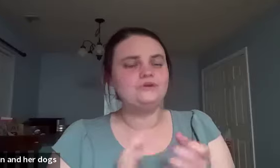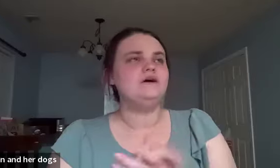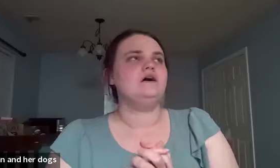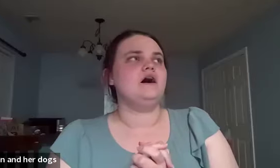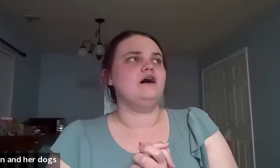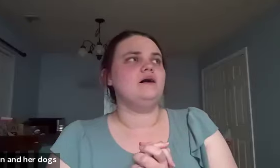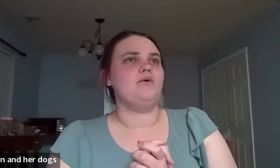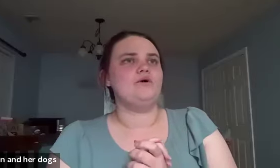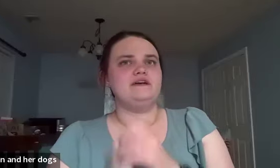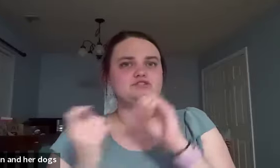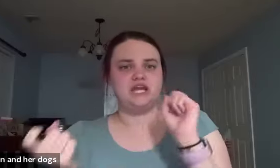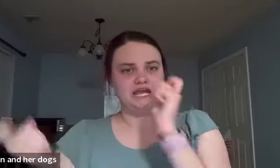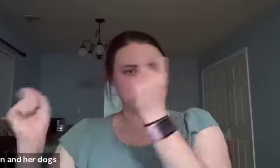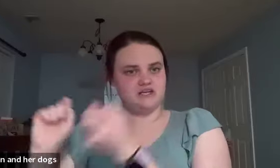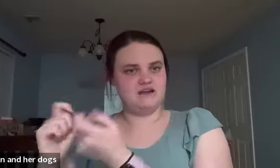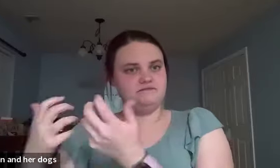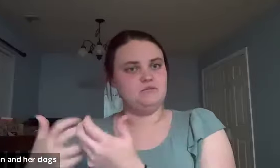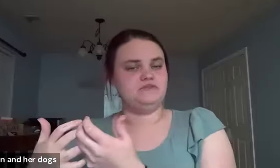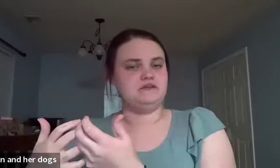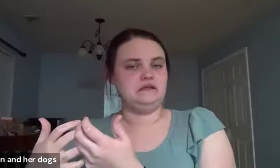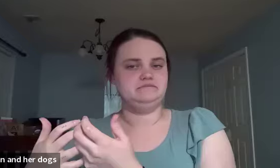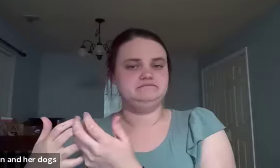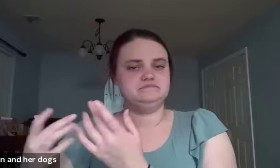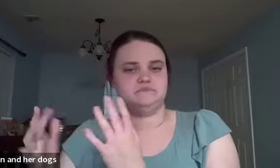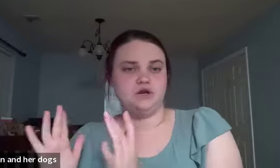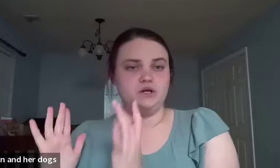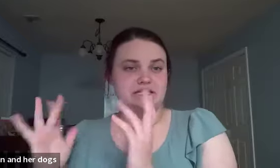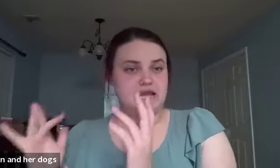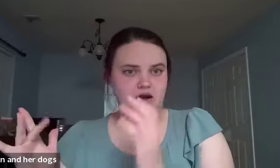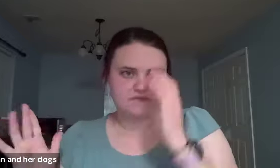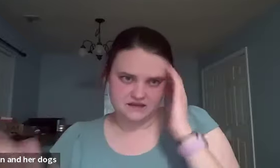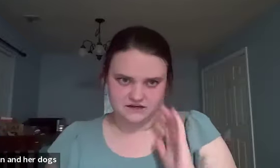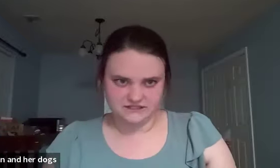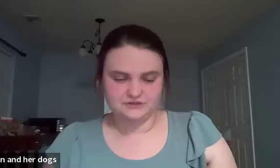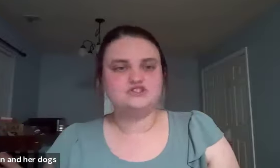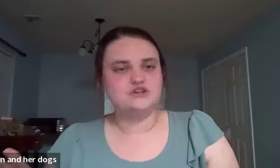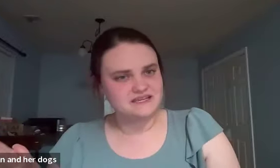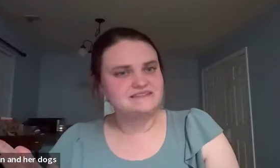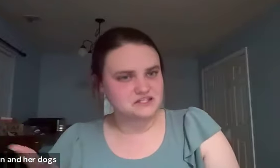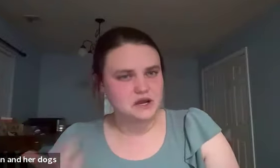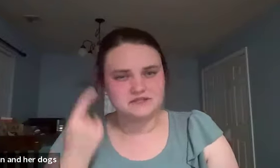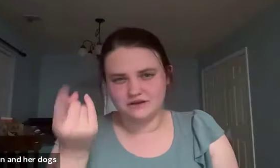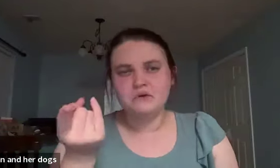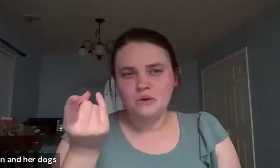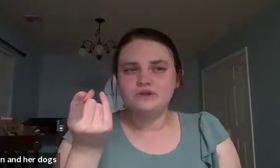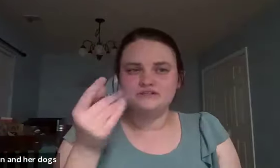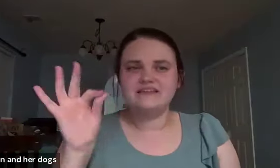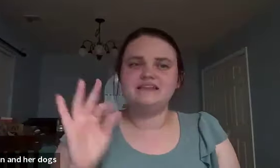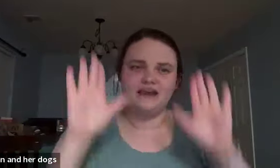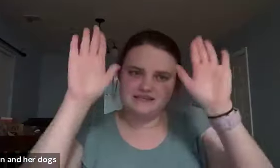old, or they'll change to kind of fit with the terms now, that kind of deal. So things like that do happen. So like when you said like the 90s,